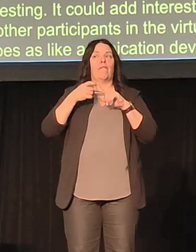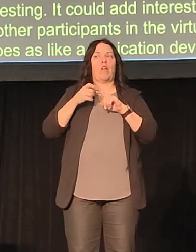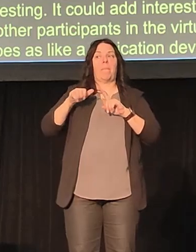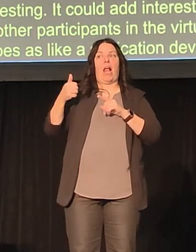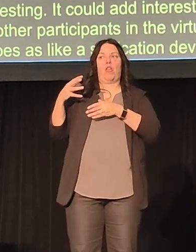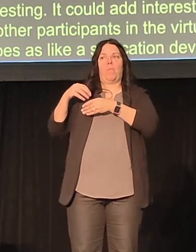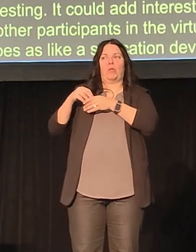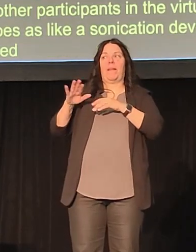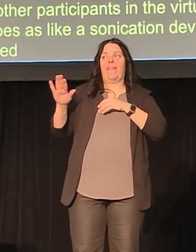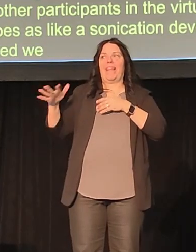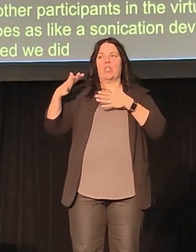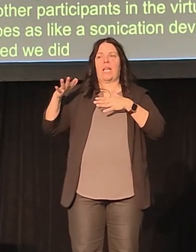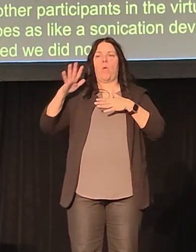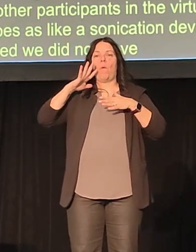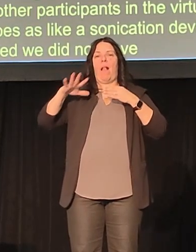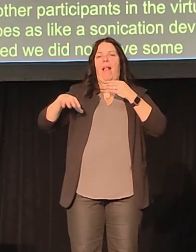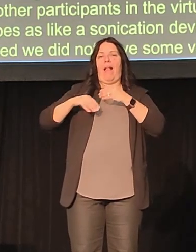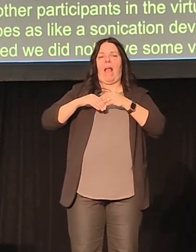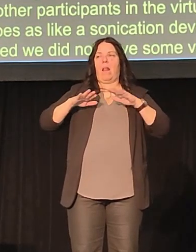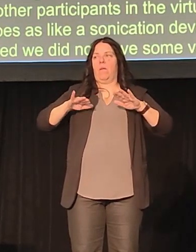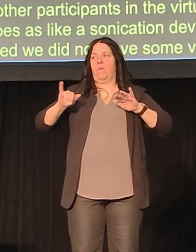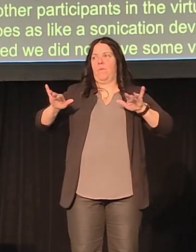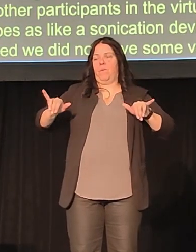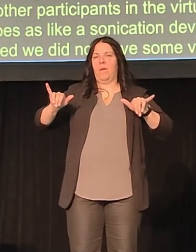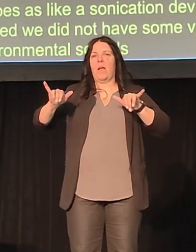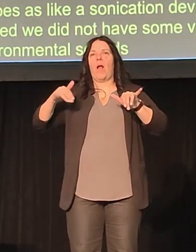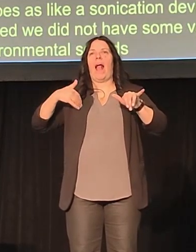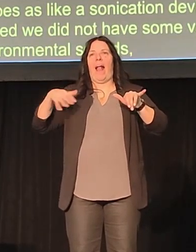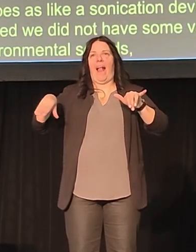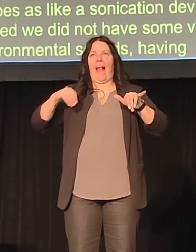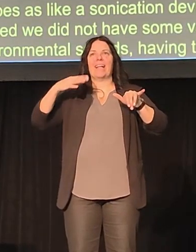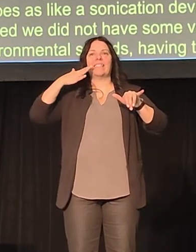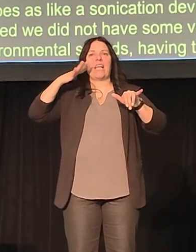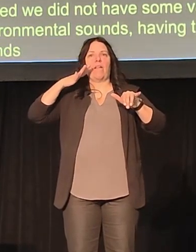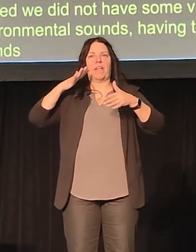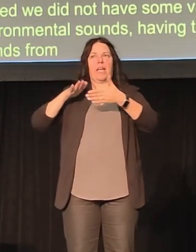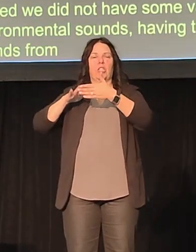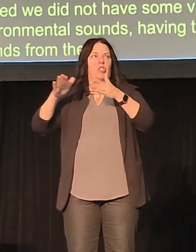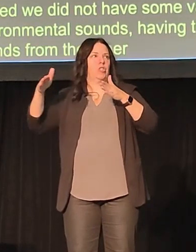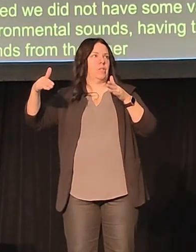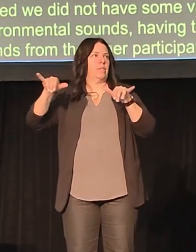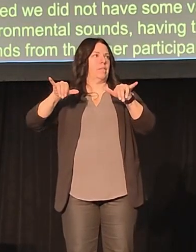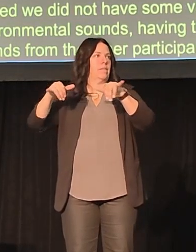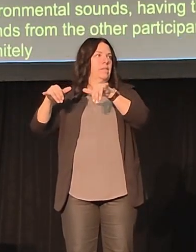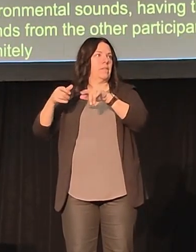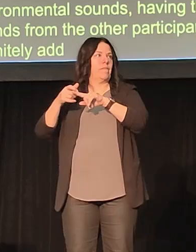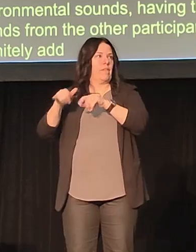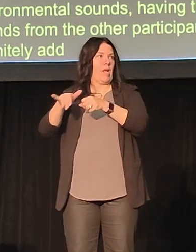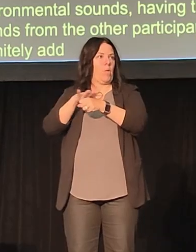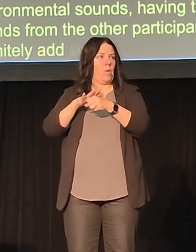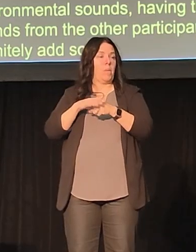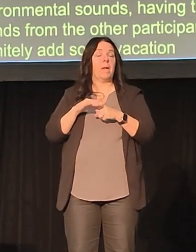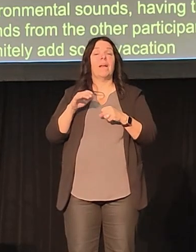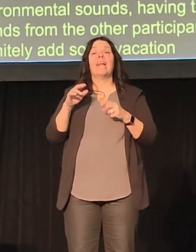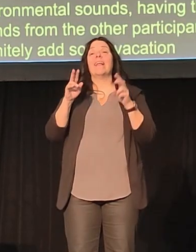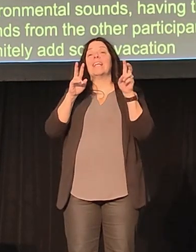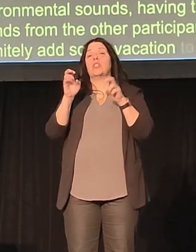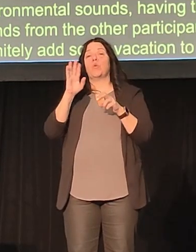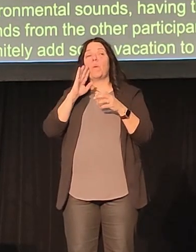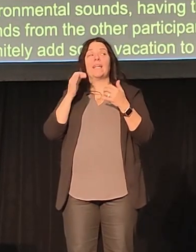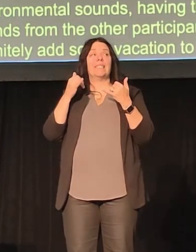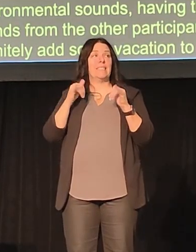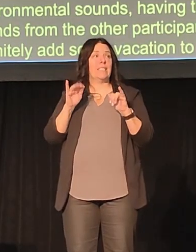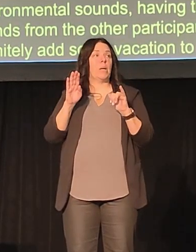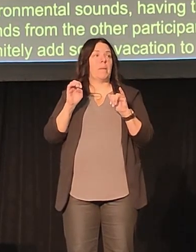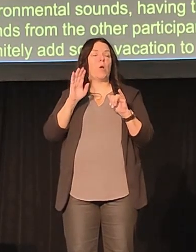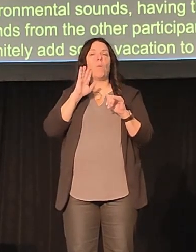other participants would definitely add sonification to the room. The issue would still be, though, that you would